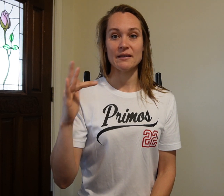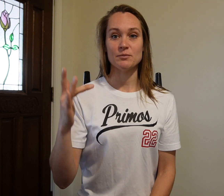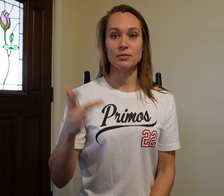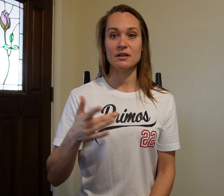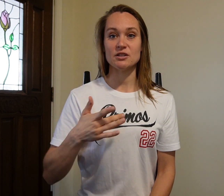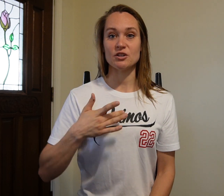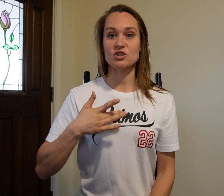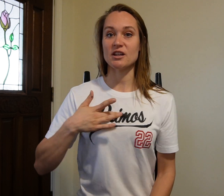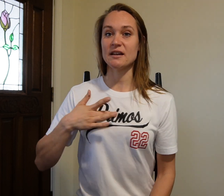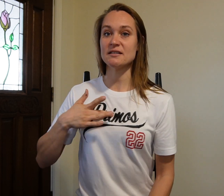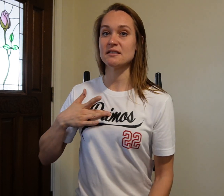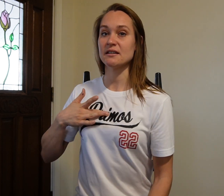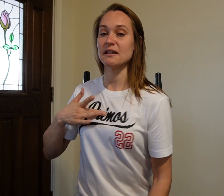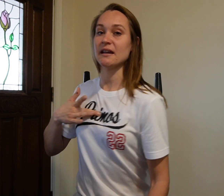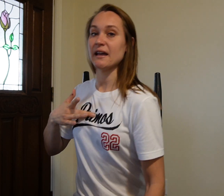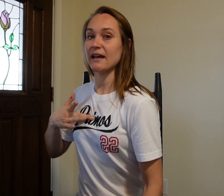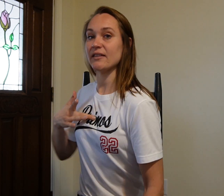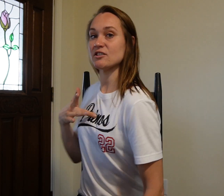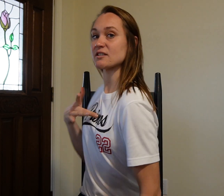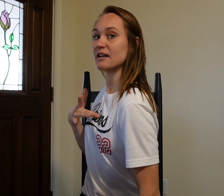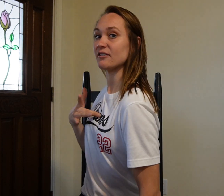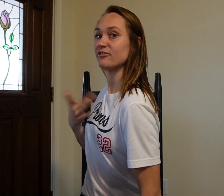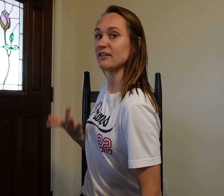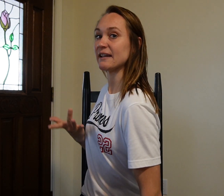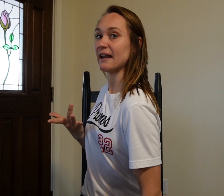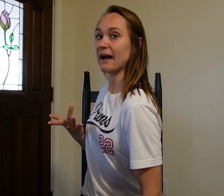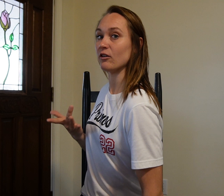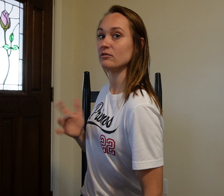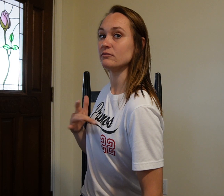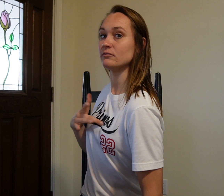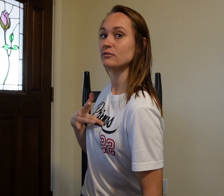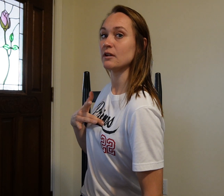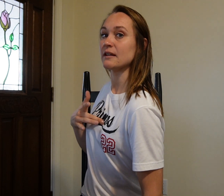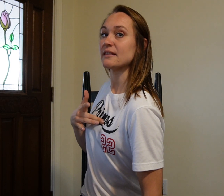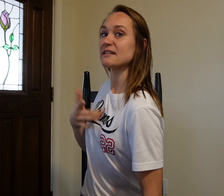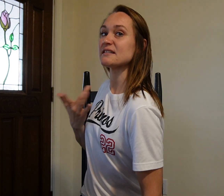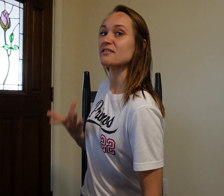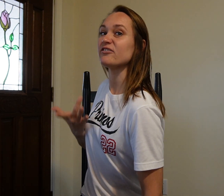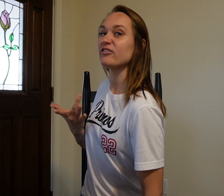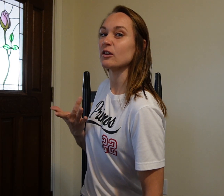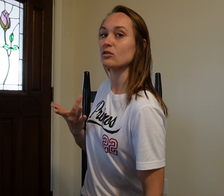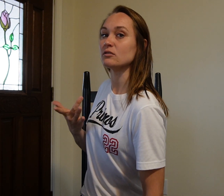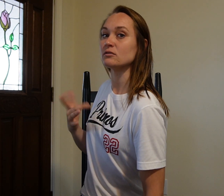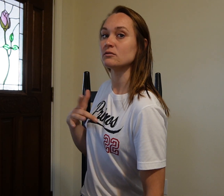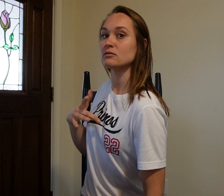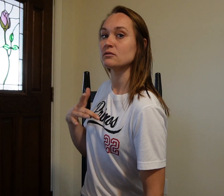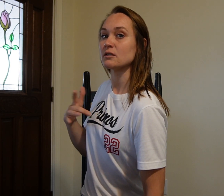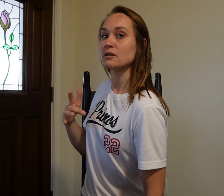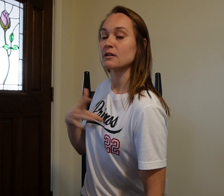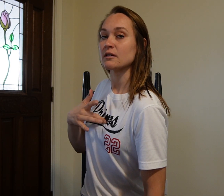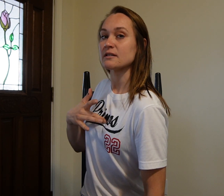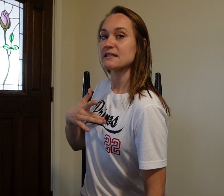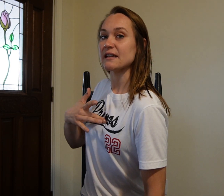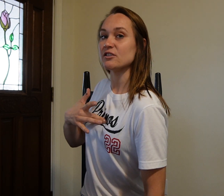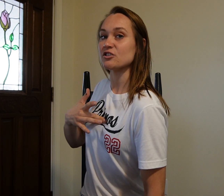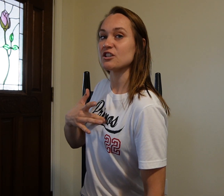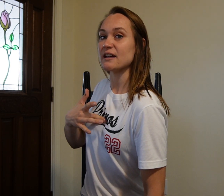Put it to your chest and then just kind of flick it out. That's to feel. It's in your